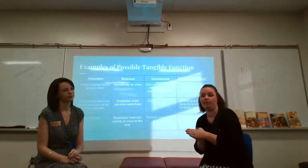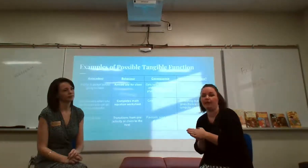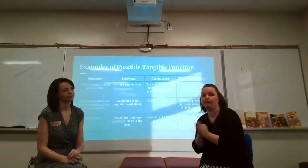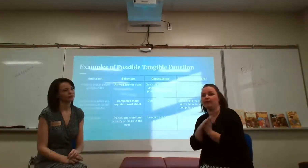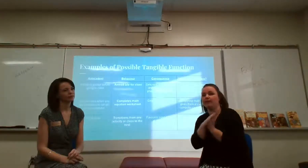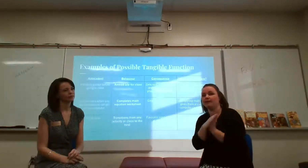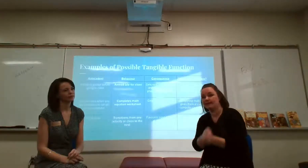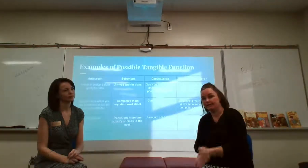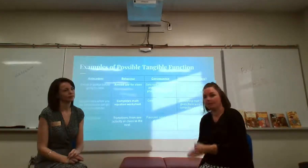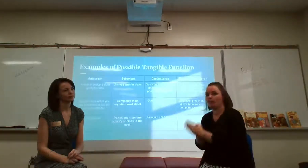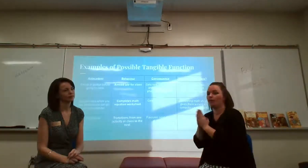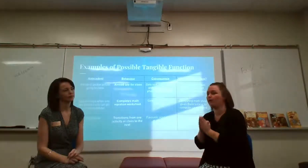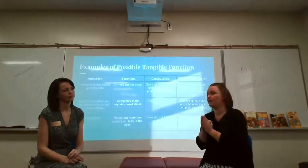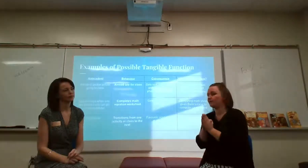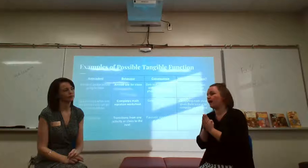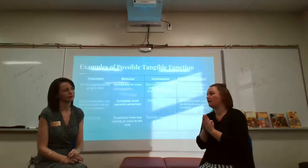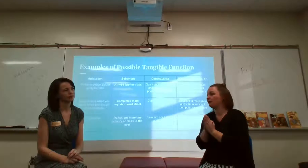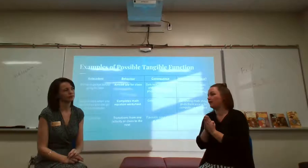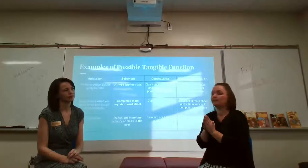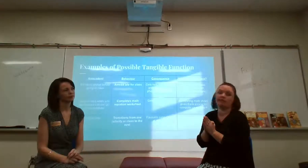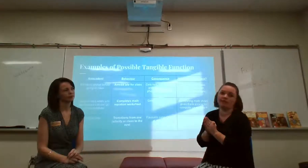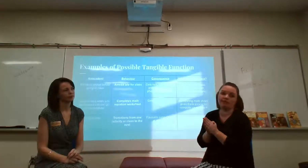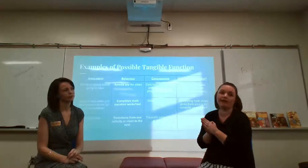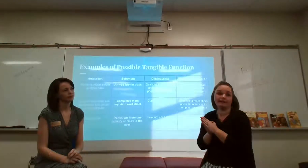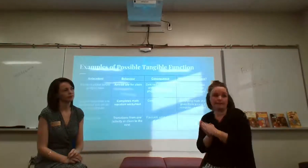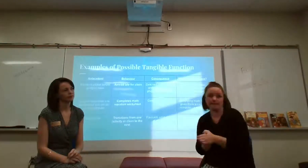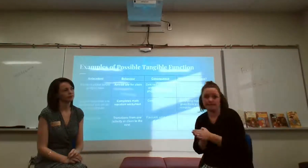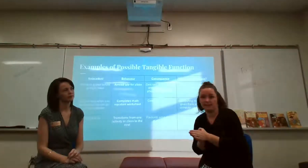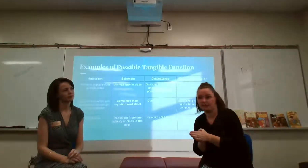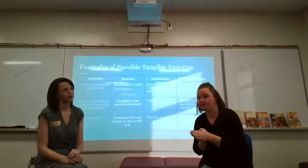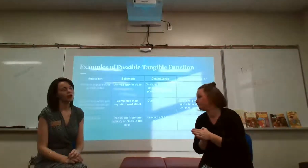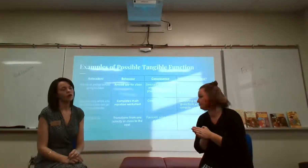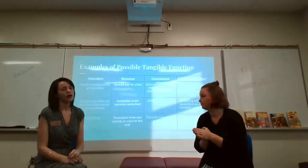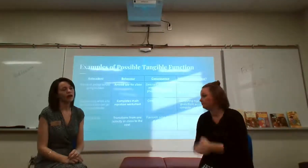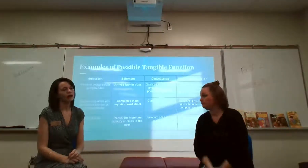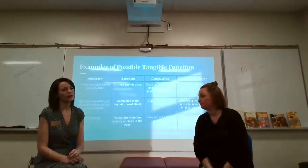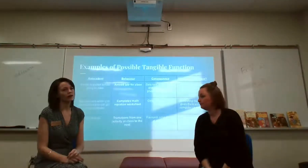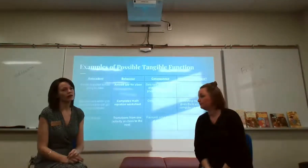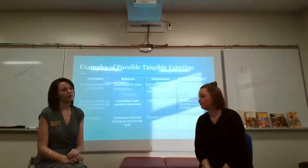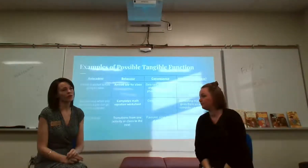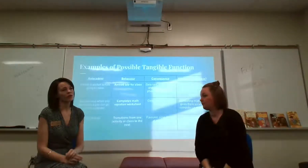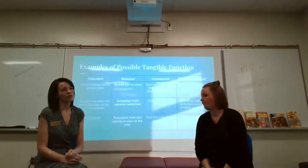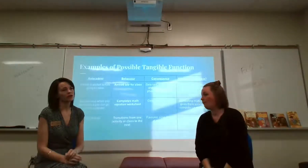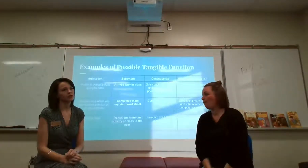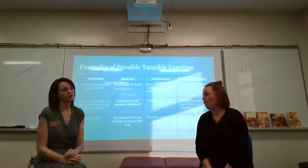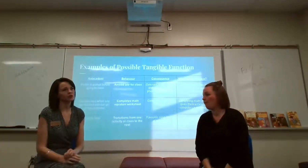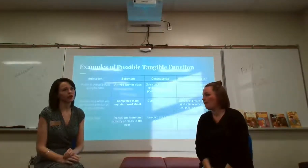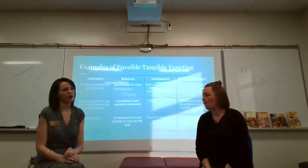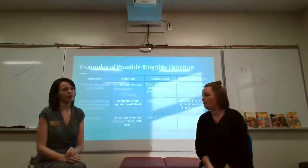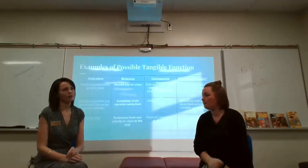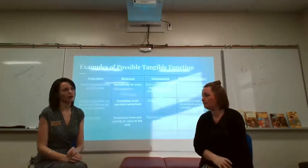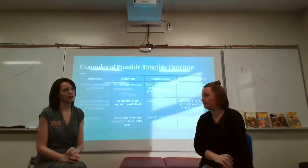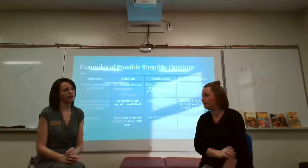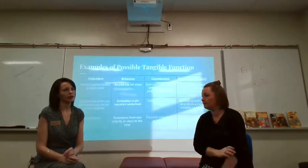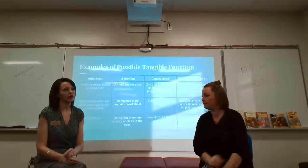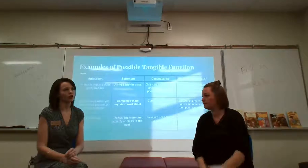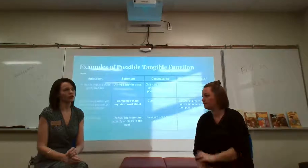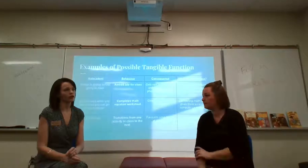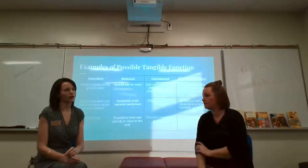plan because we need them to have a replacement behavior that is successful. Right, and another reason why tangible behaviors aren't